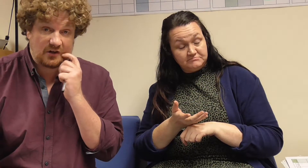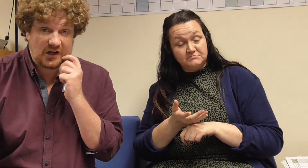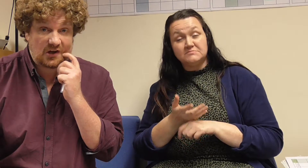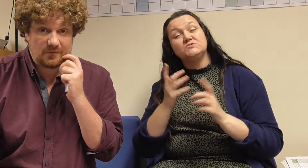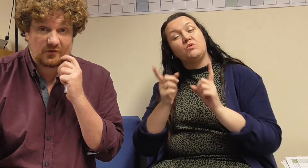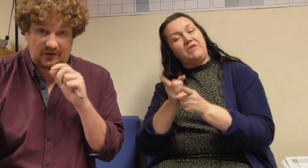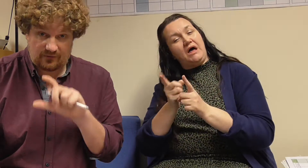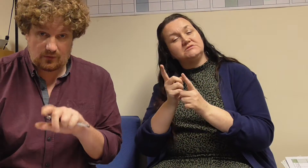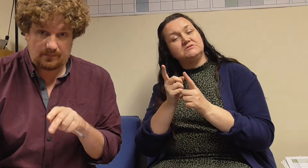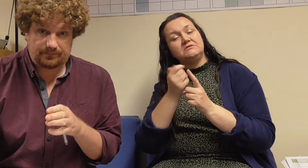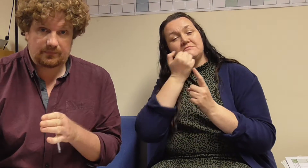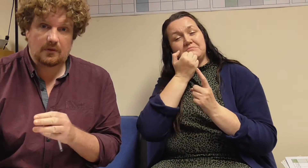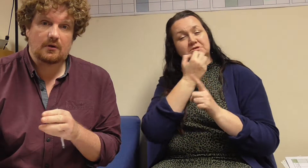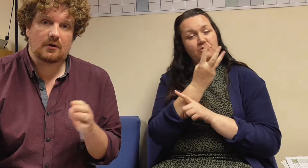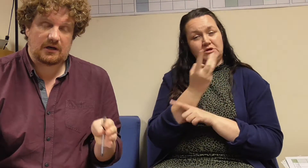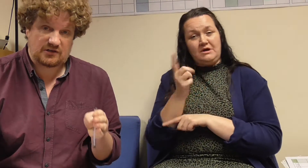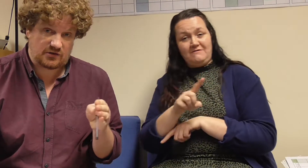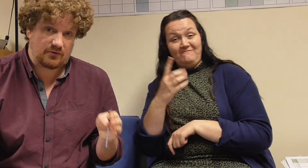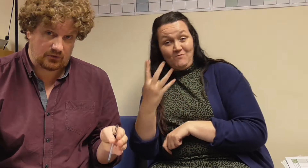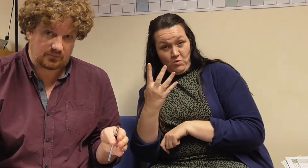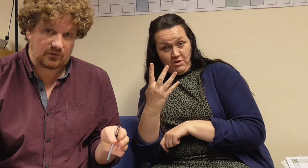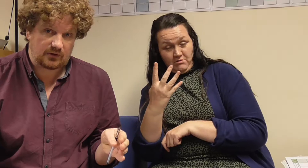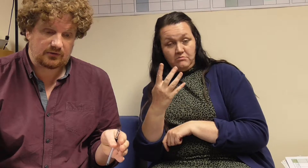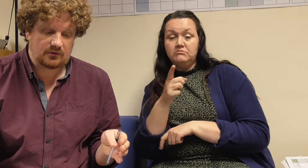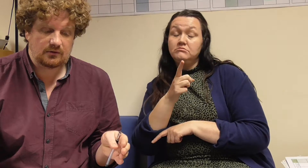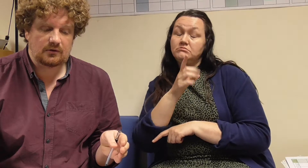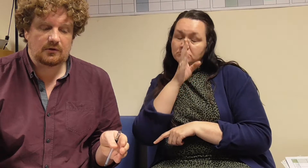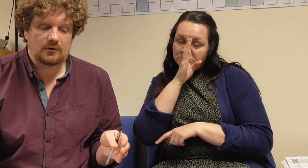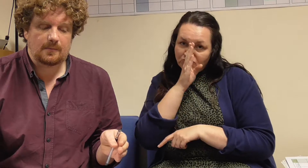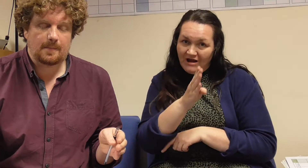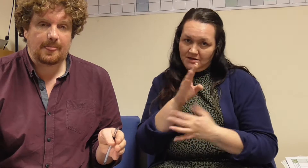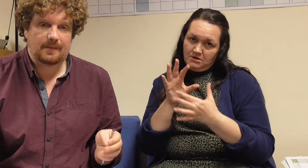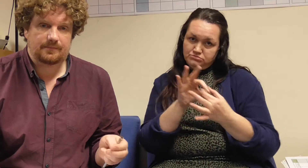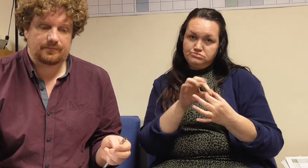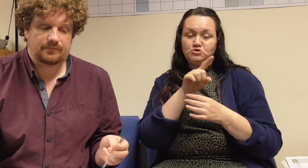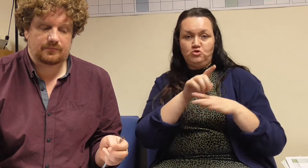So that's learning outcomes 3 and 4, connected to the rehearsal process.